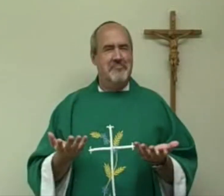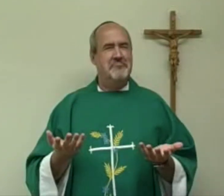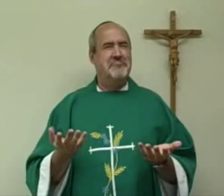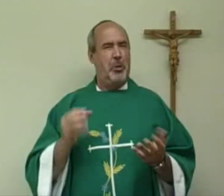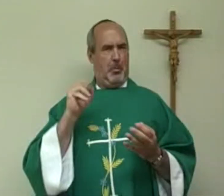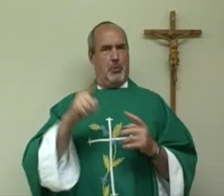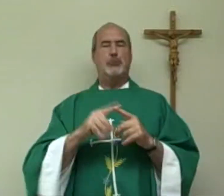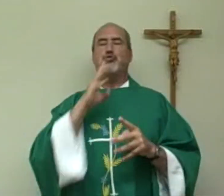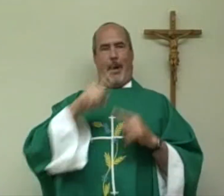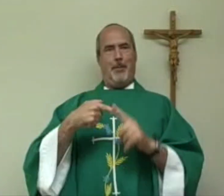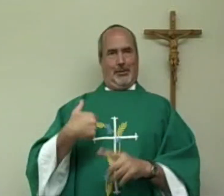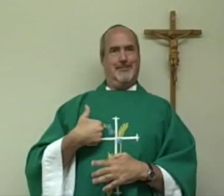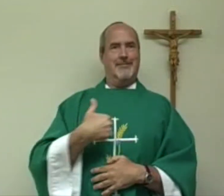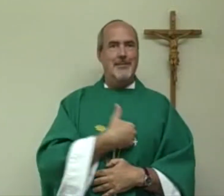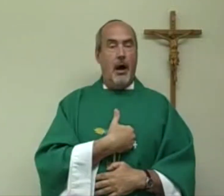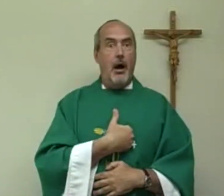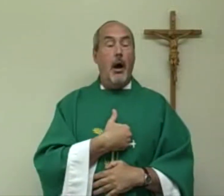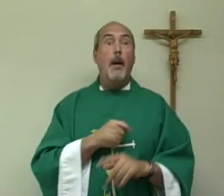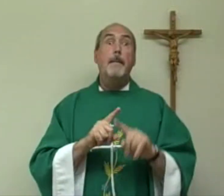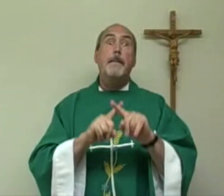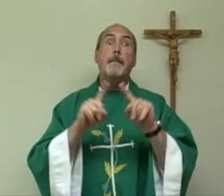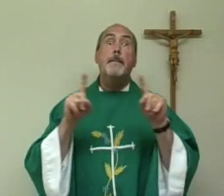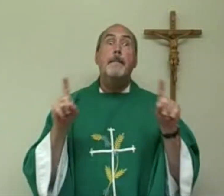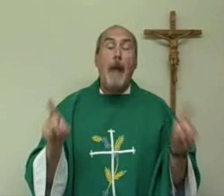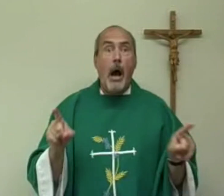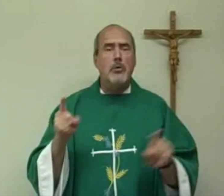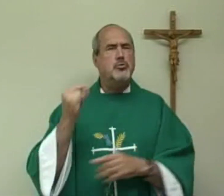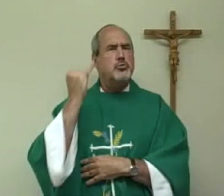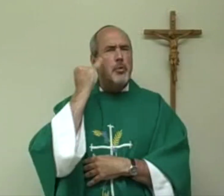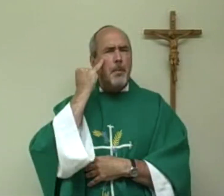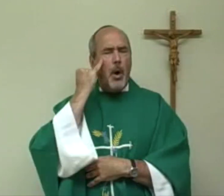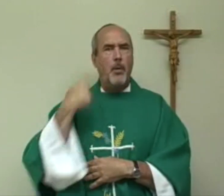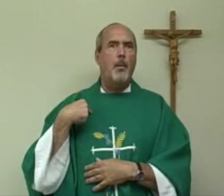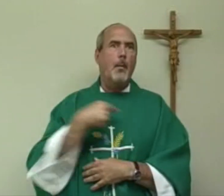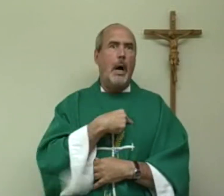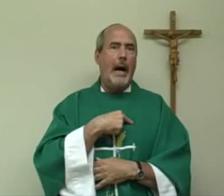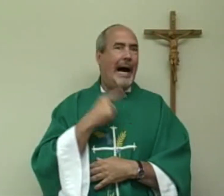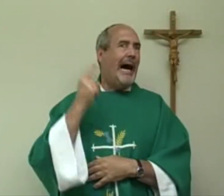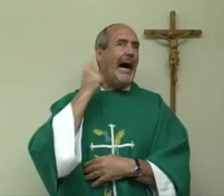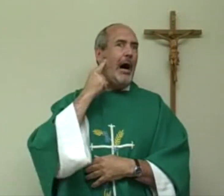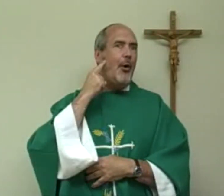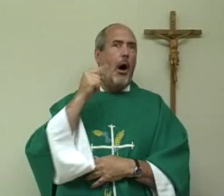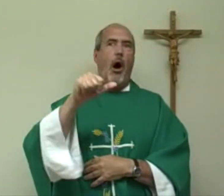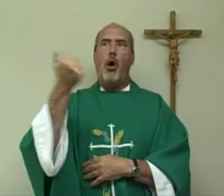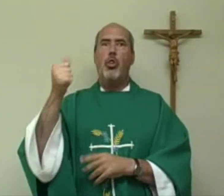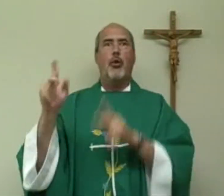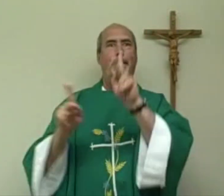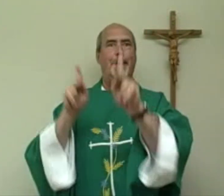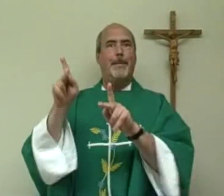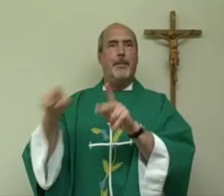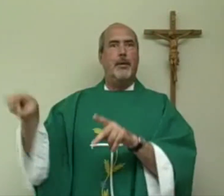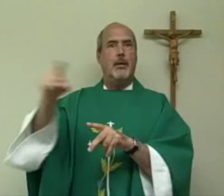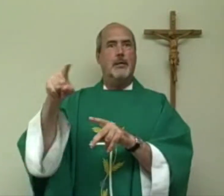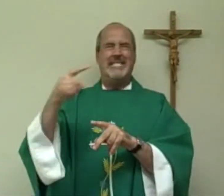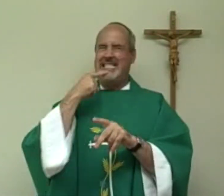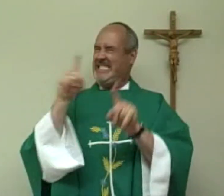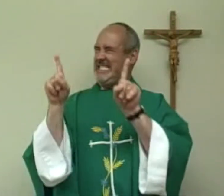need to improve. And that's okay for us to talk about ourselves like that. But what's interesting is if we hear